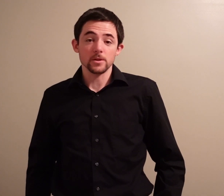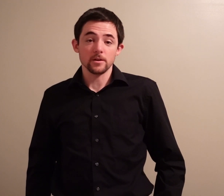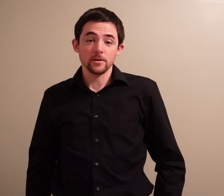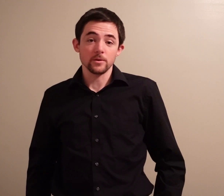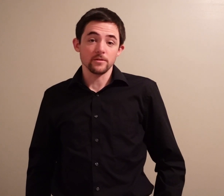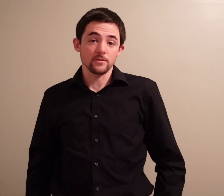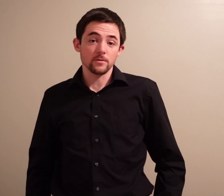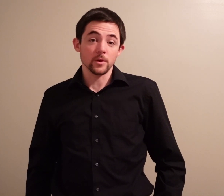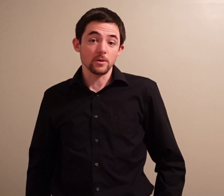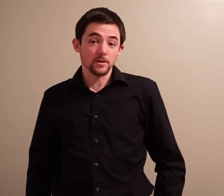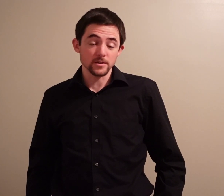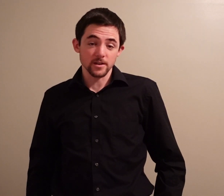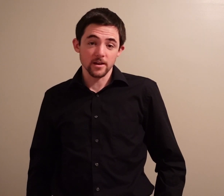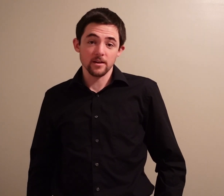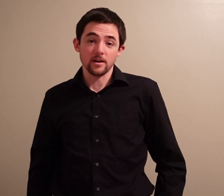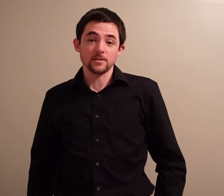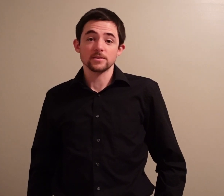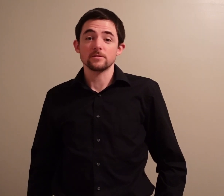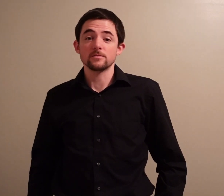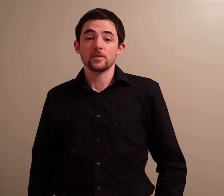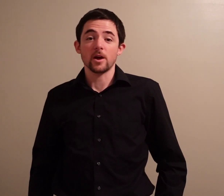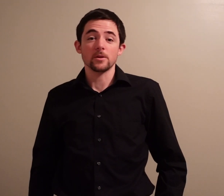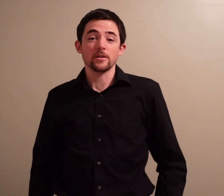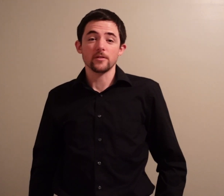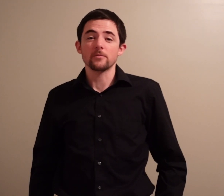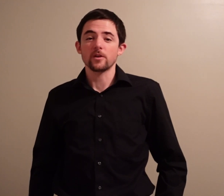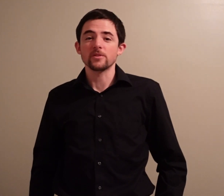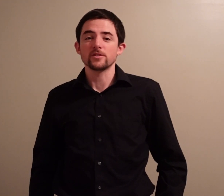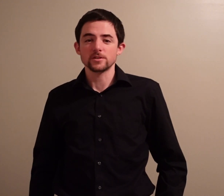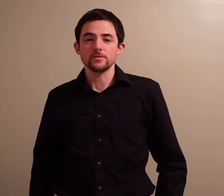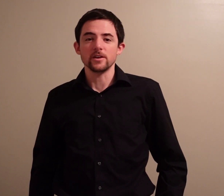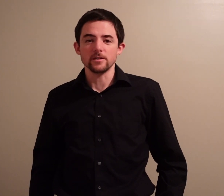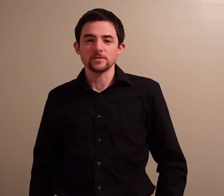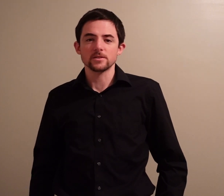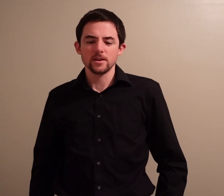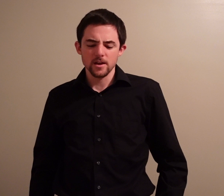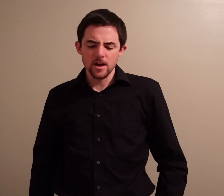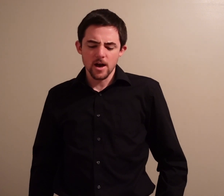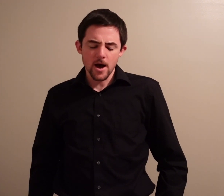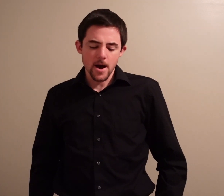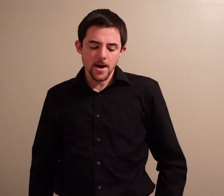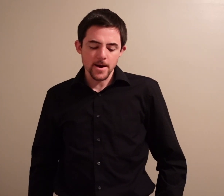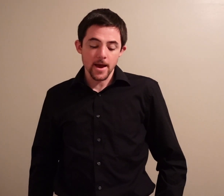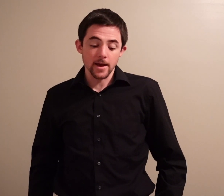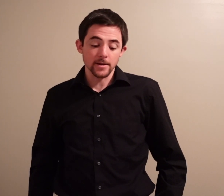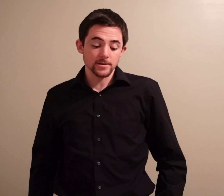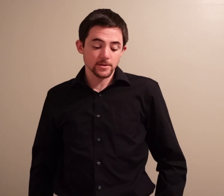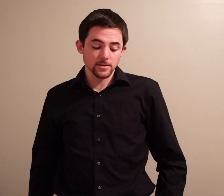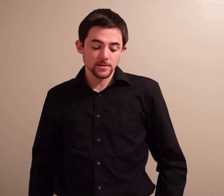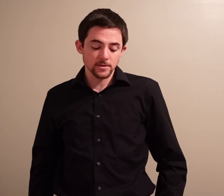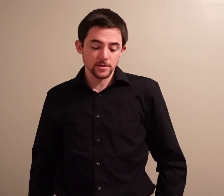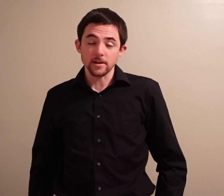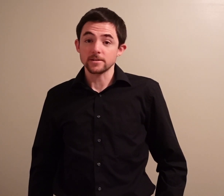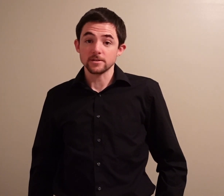vocabulary we will learn today, and also vocabulary from the first 2 videos. And let's get